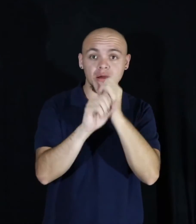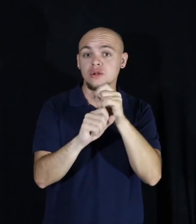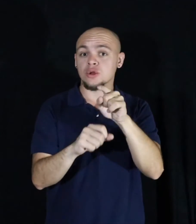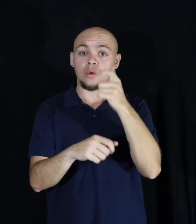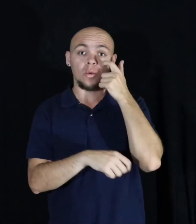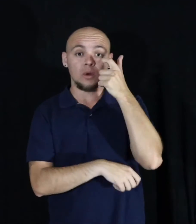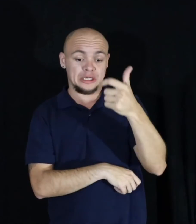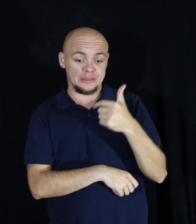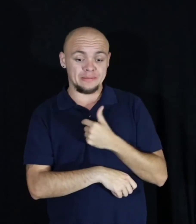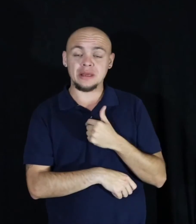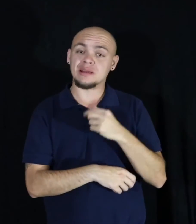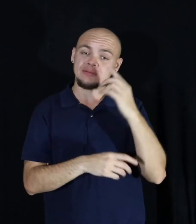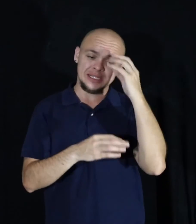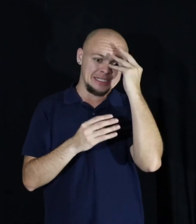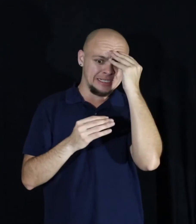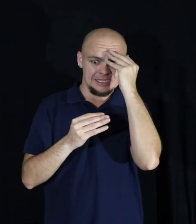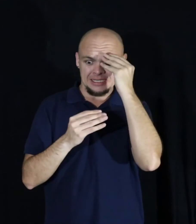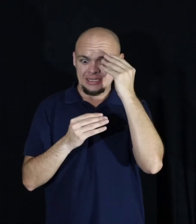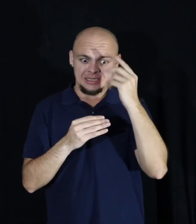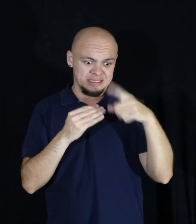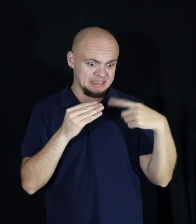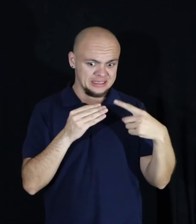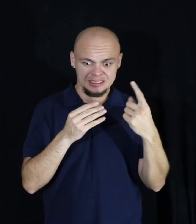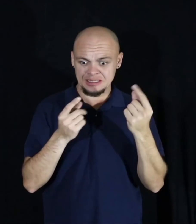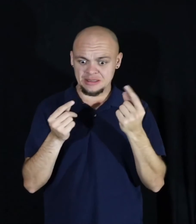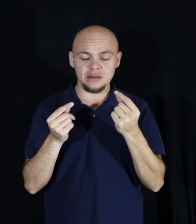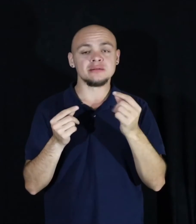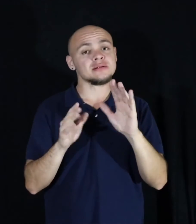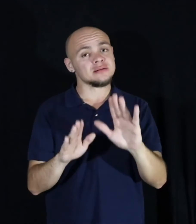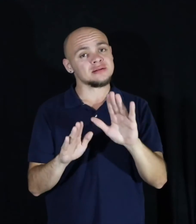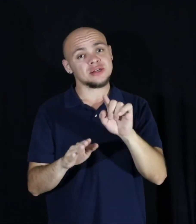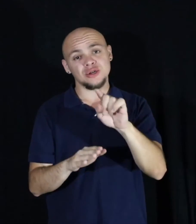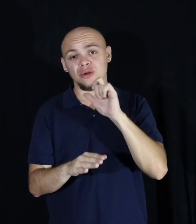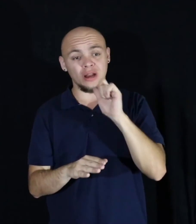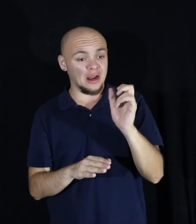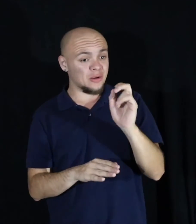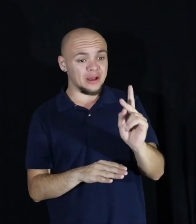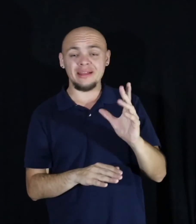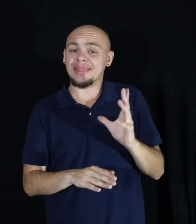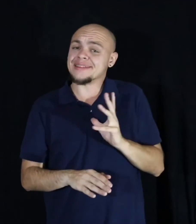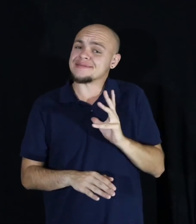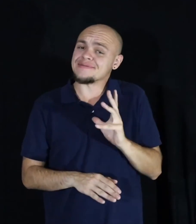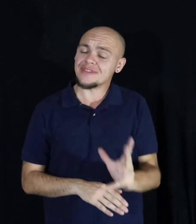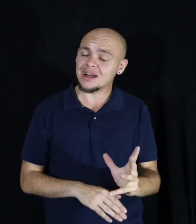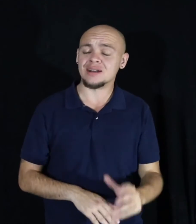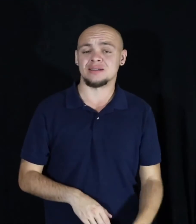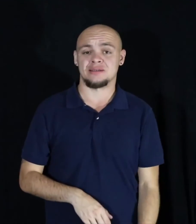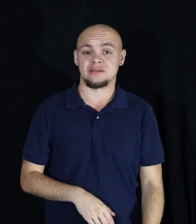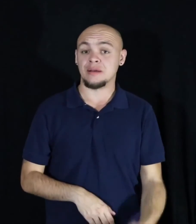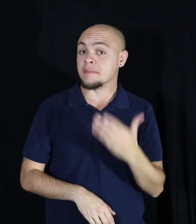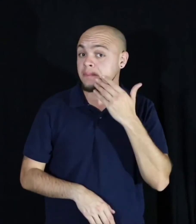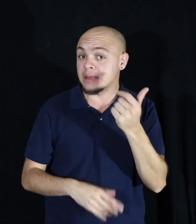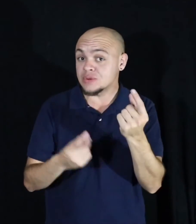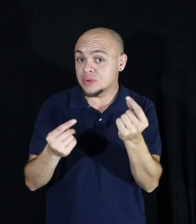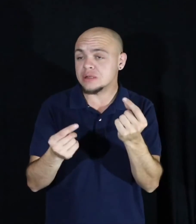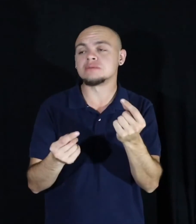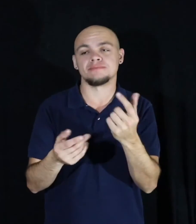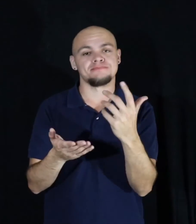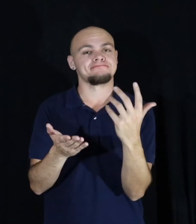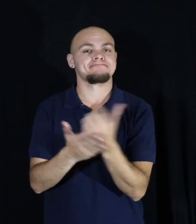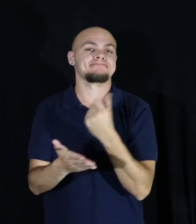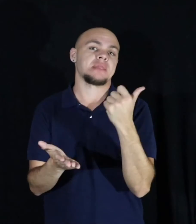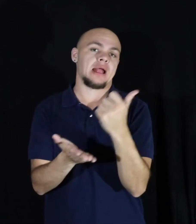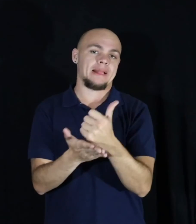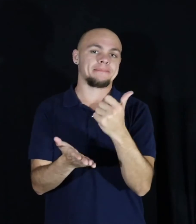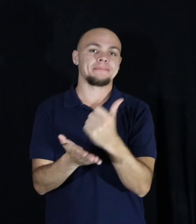now and you've kind of been going through something, please know that it's okay to not be okay. And it's even better if you go get help, because